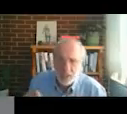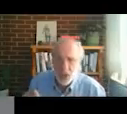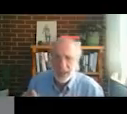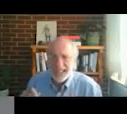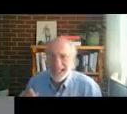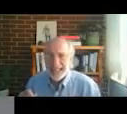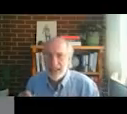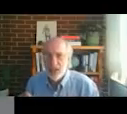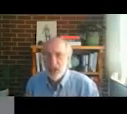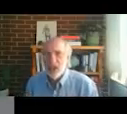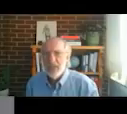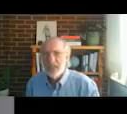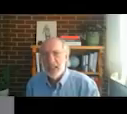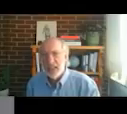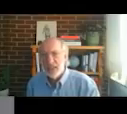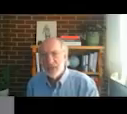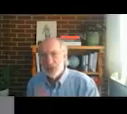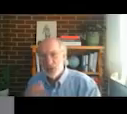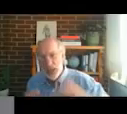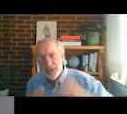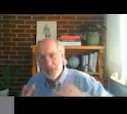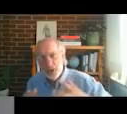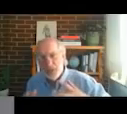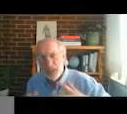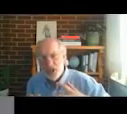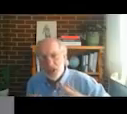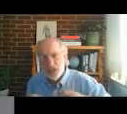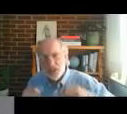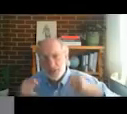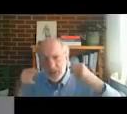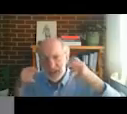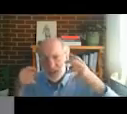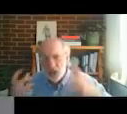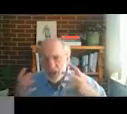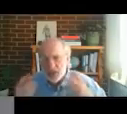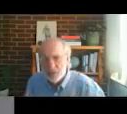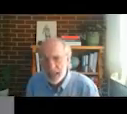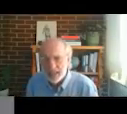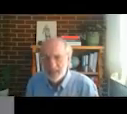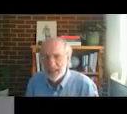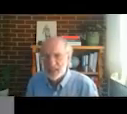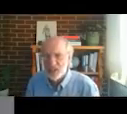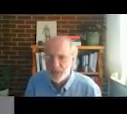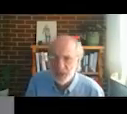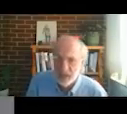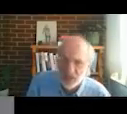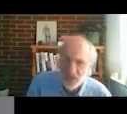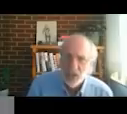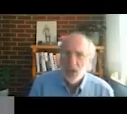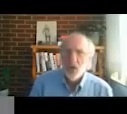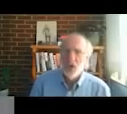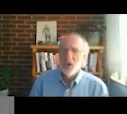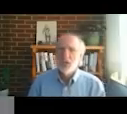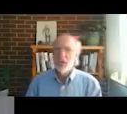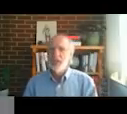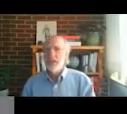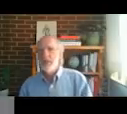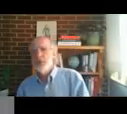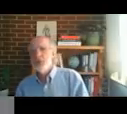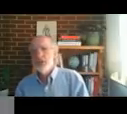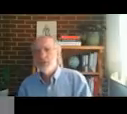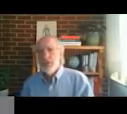he needs the ball again. This kind of contriving motivation that you can provide lots of practice to ask for things